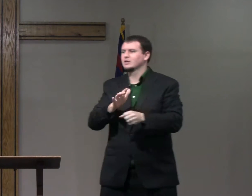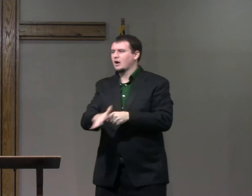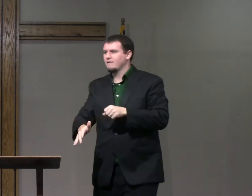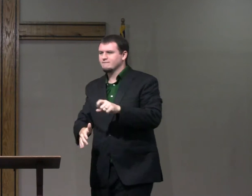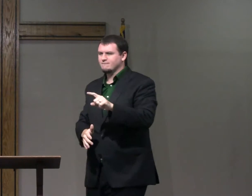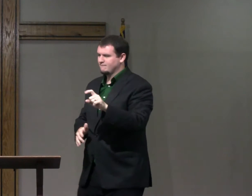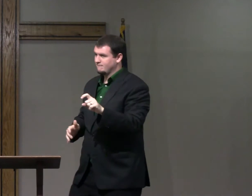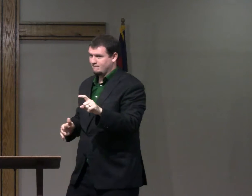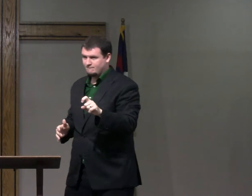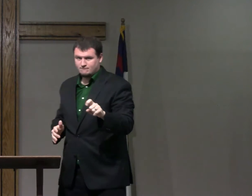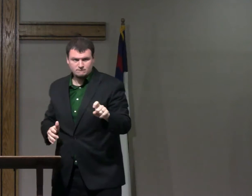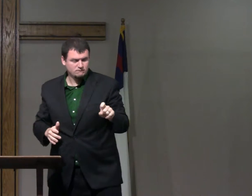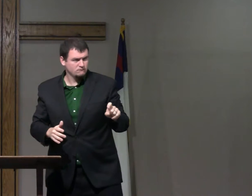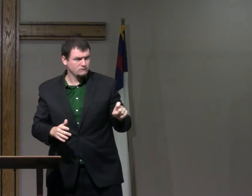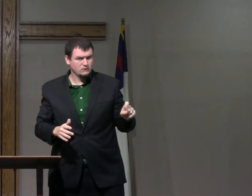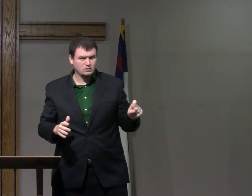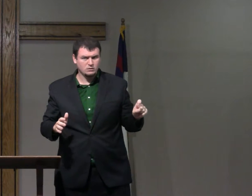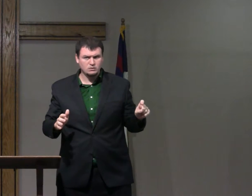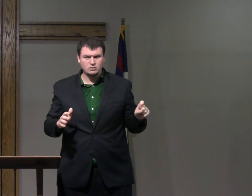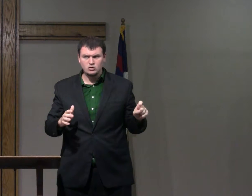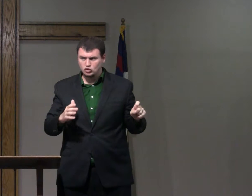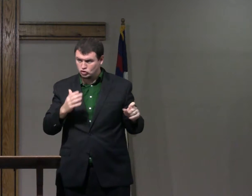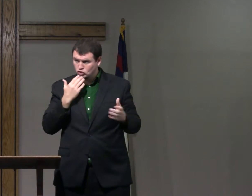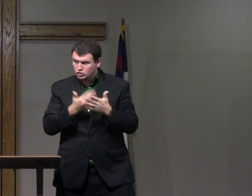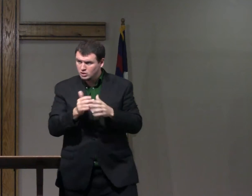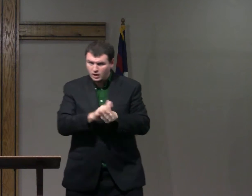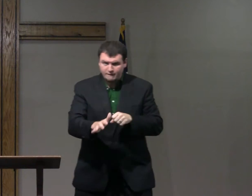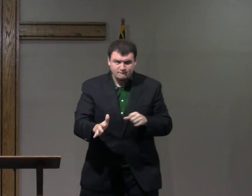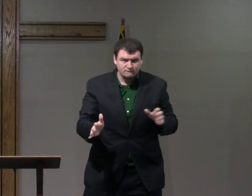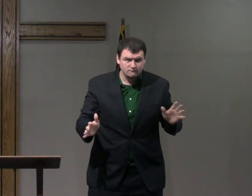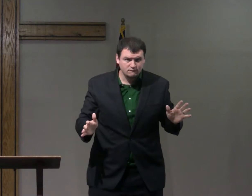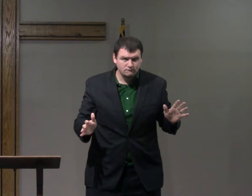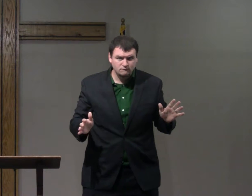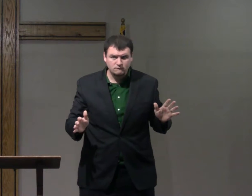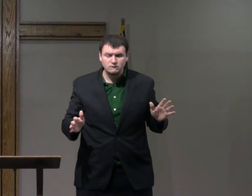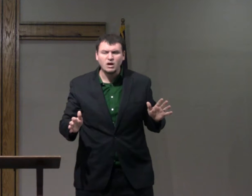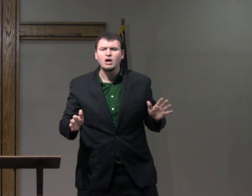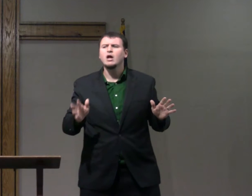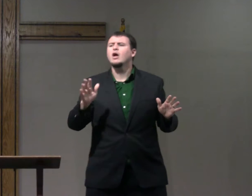Humble ourselves and pray. Is that enough? Is that good enough?